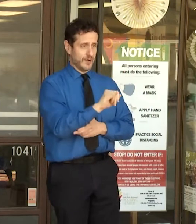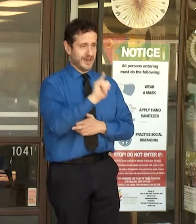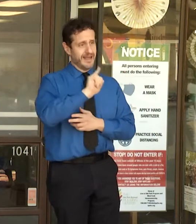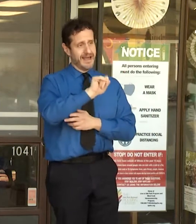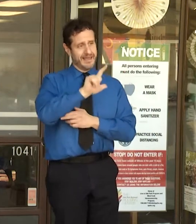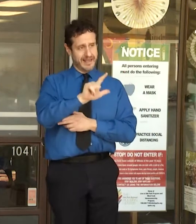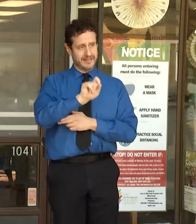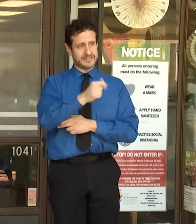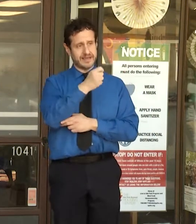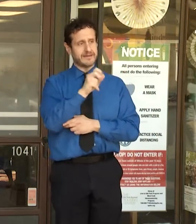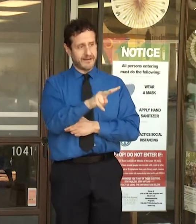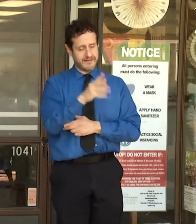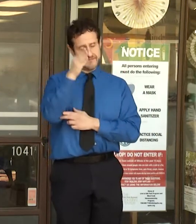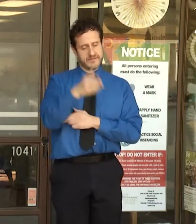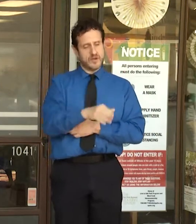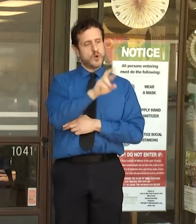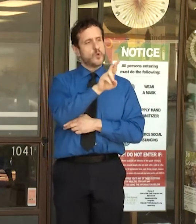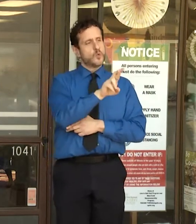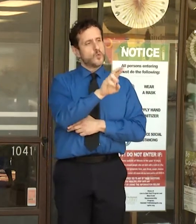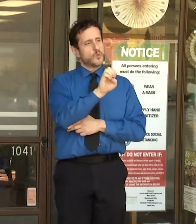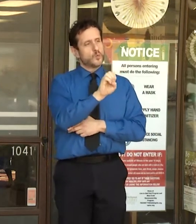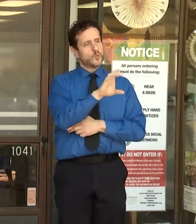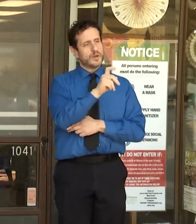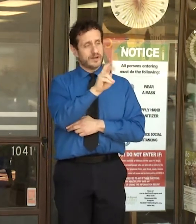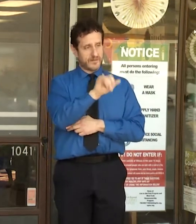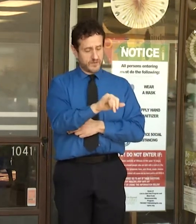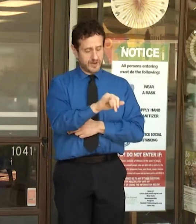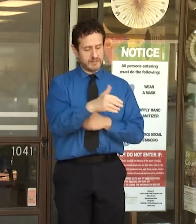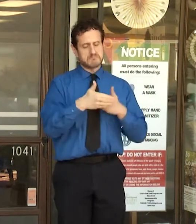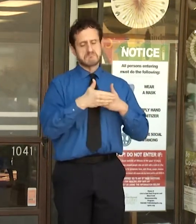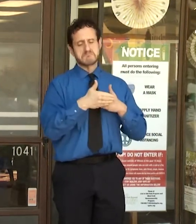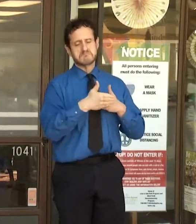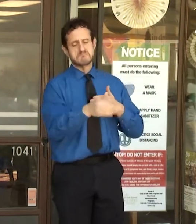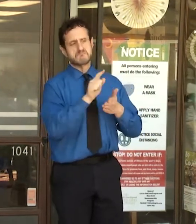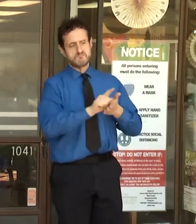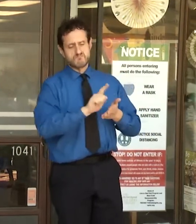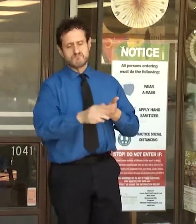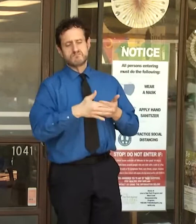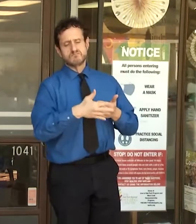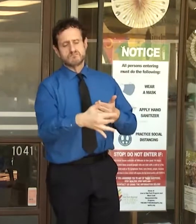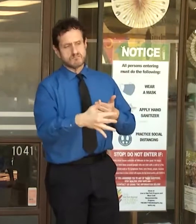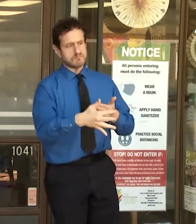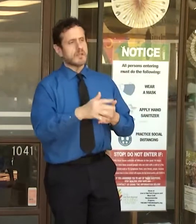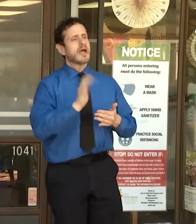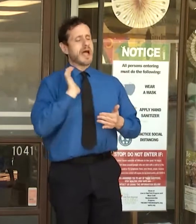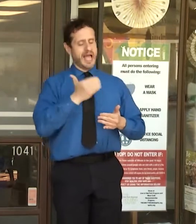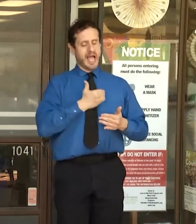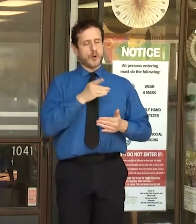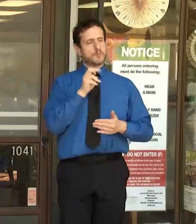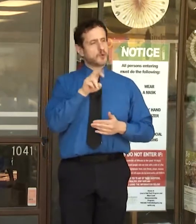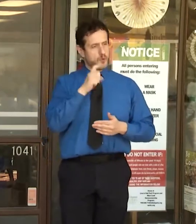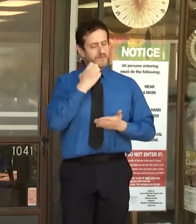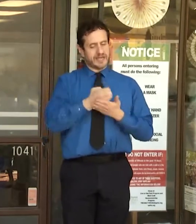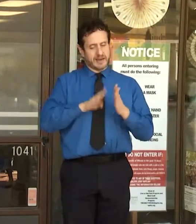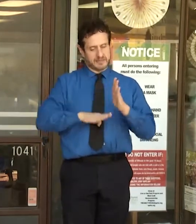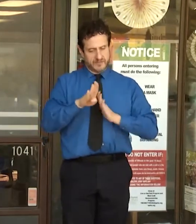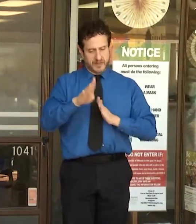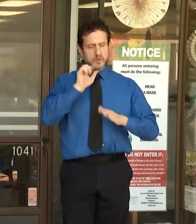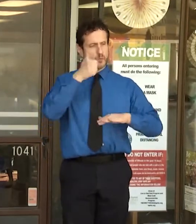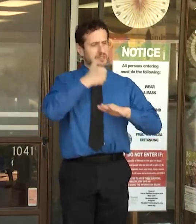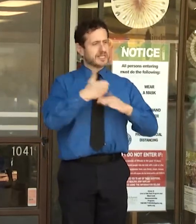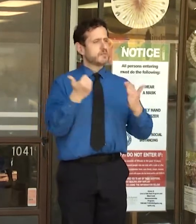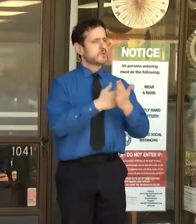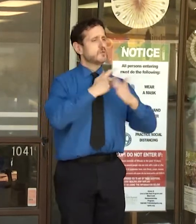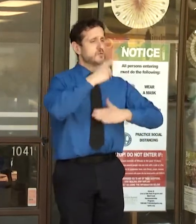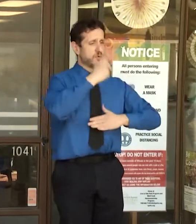cookcountyil.gov/recovery. In the coming weeks, Cook County Bureau of Economic Development will launch several new initiatives to provide additional